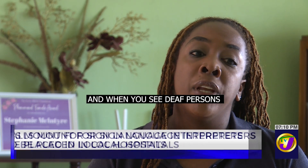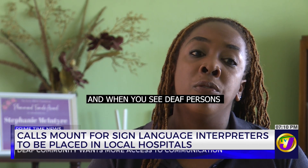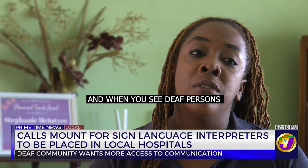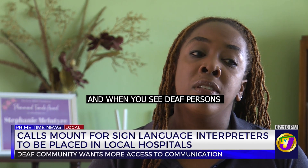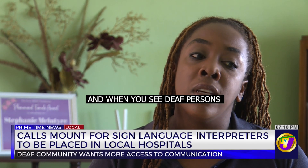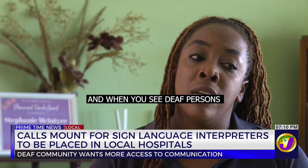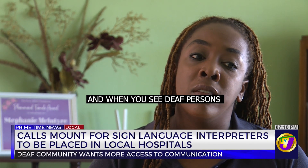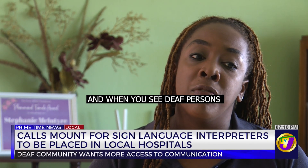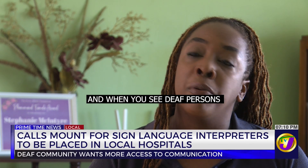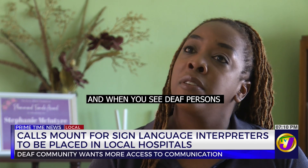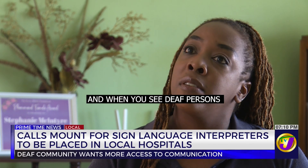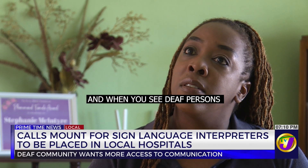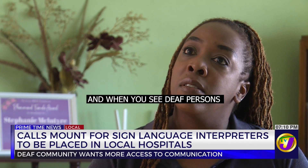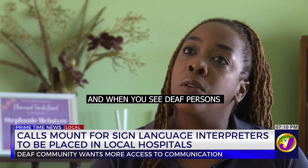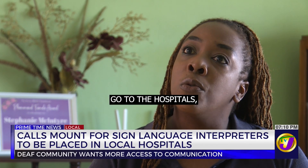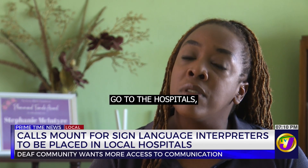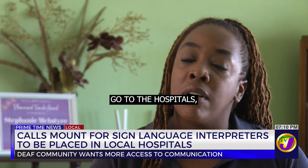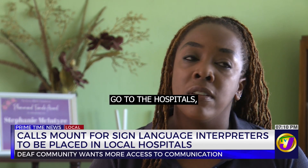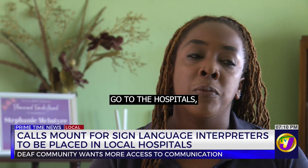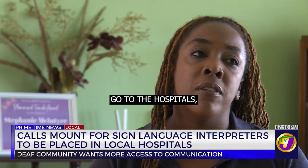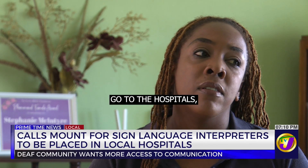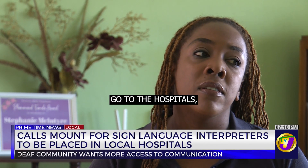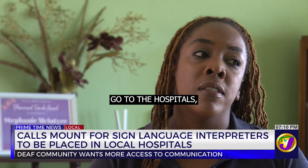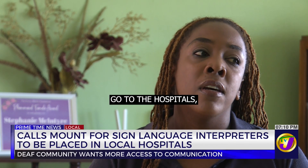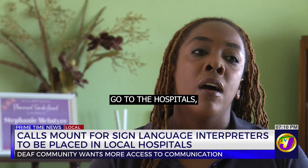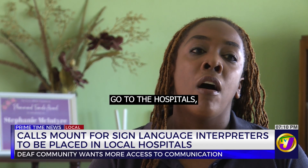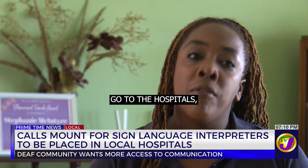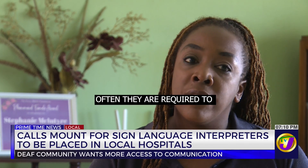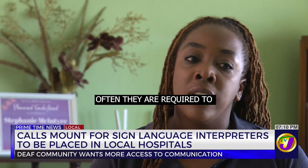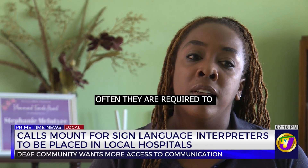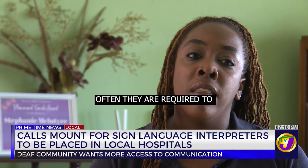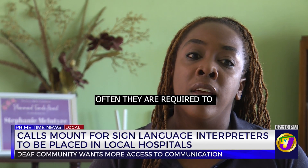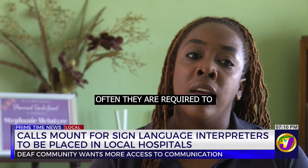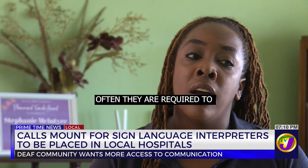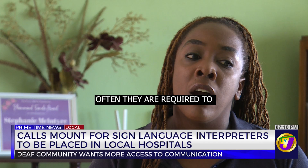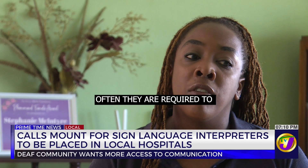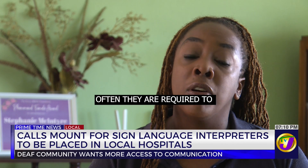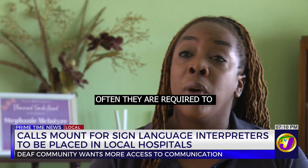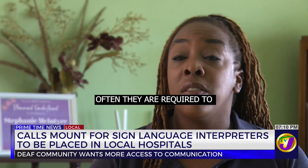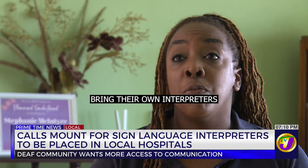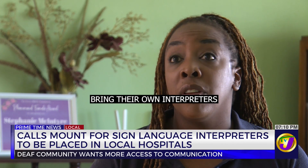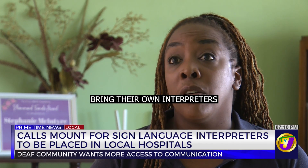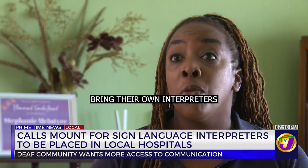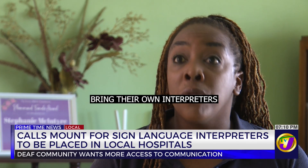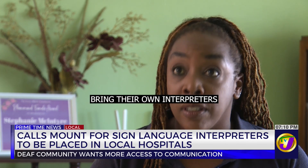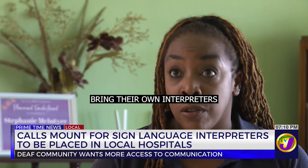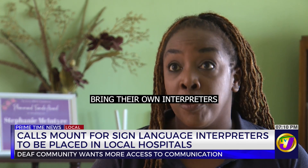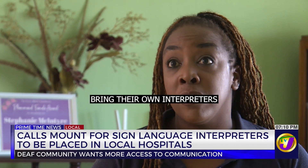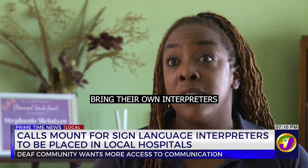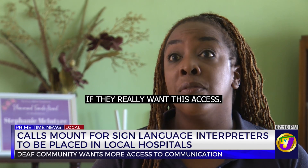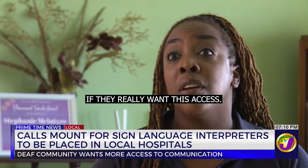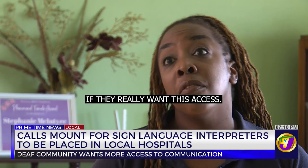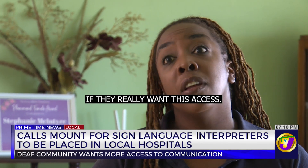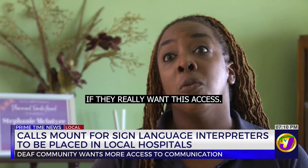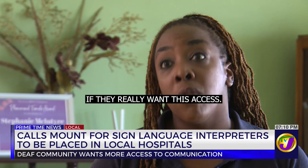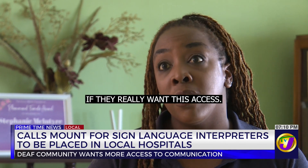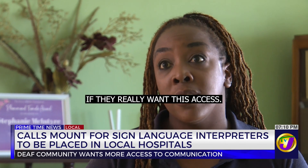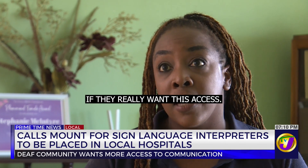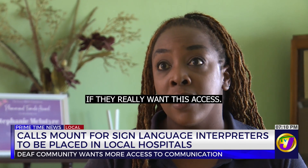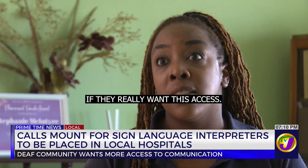you see deaf persons go to the hospitals, often they are required to bring their own interpreters if they really want this